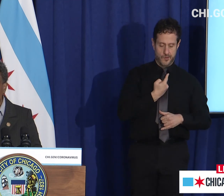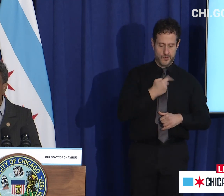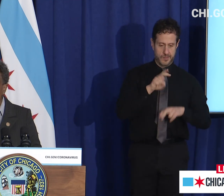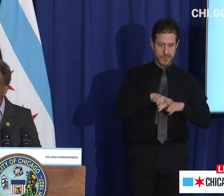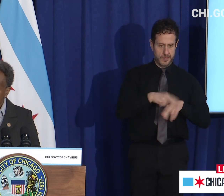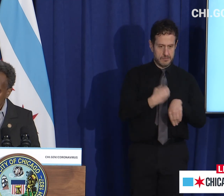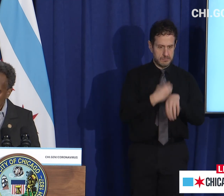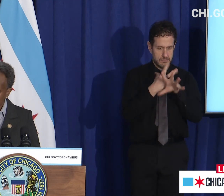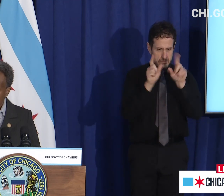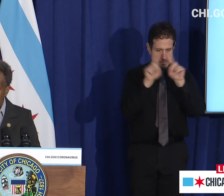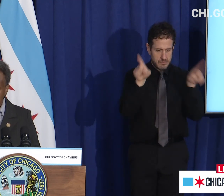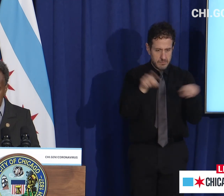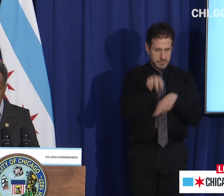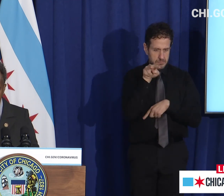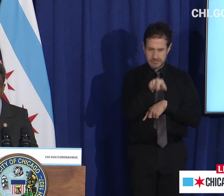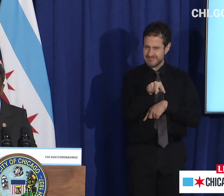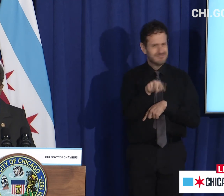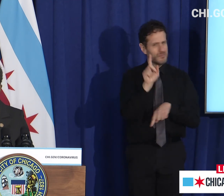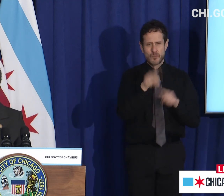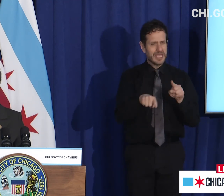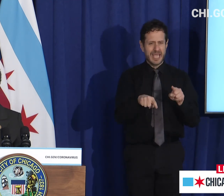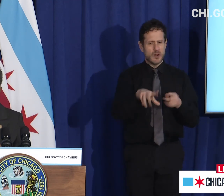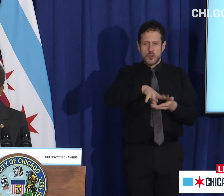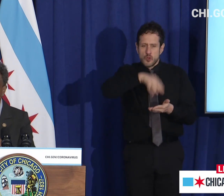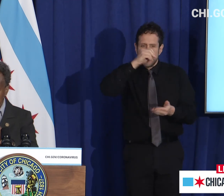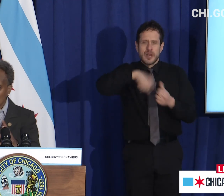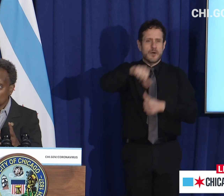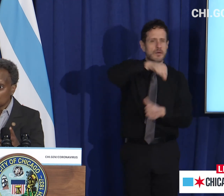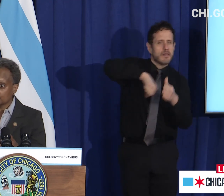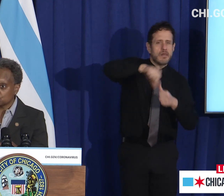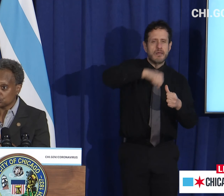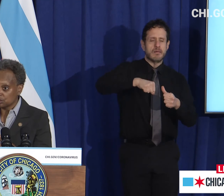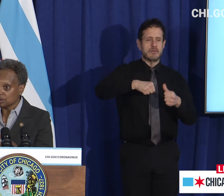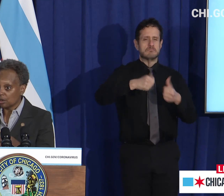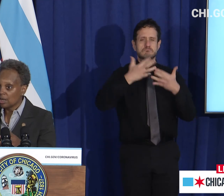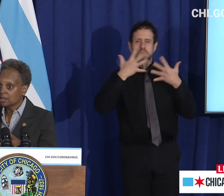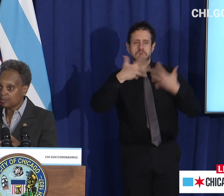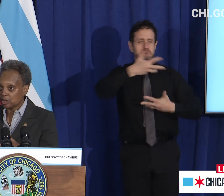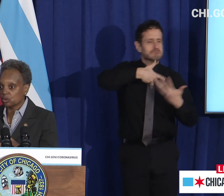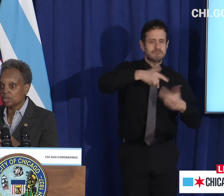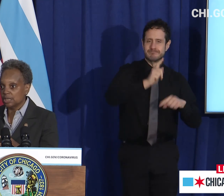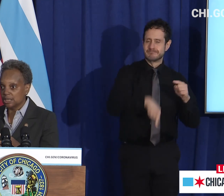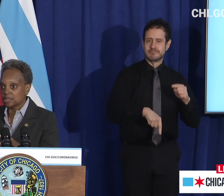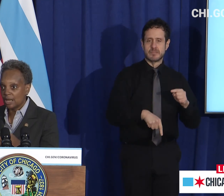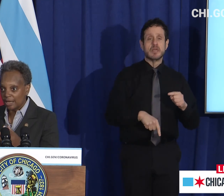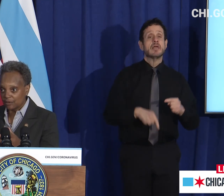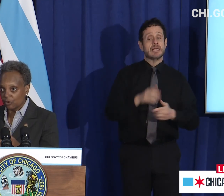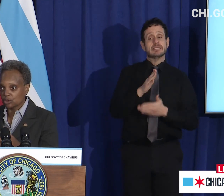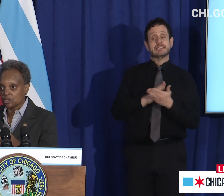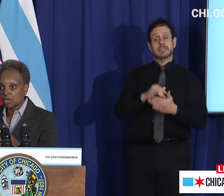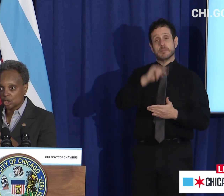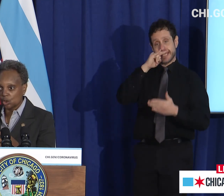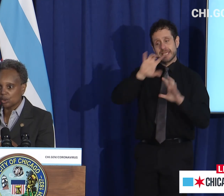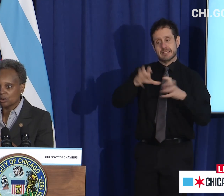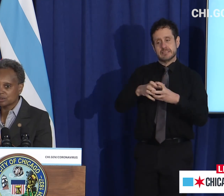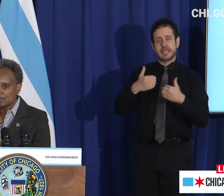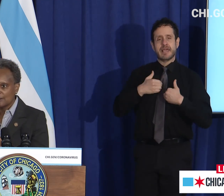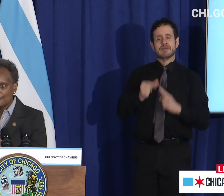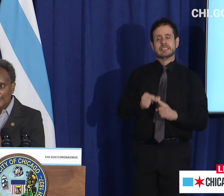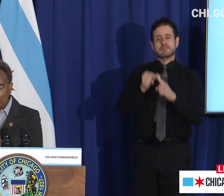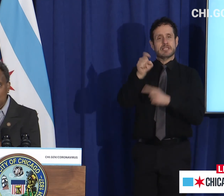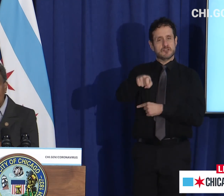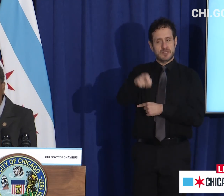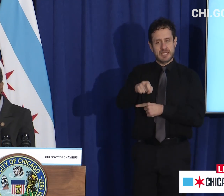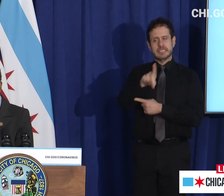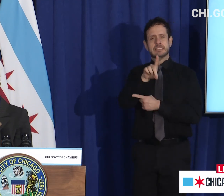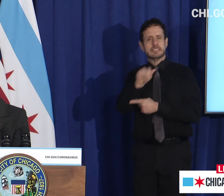in-person learning. For those students that are the so-called cluster students, are special needs and diverse learners,